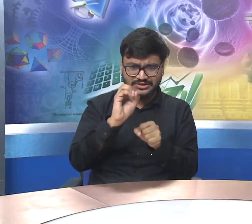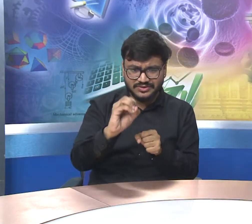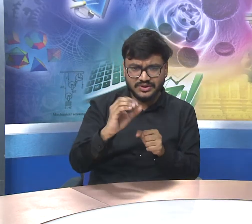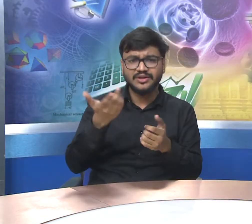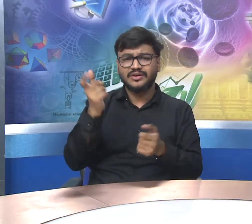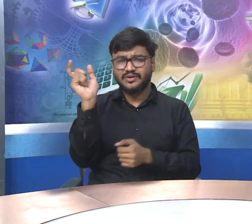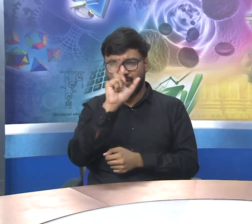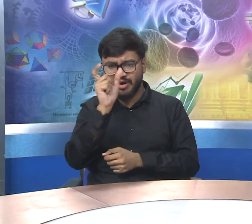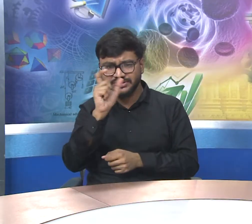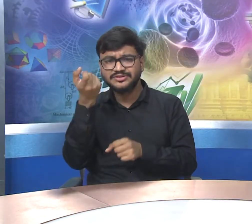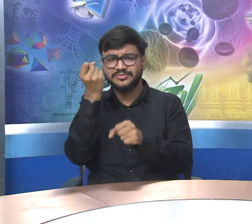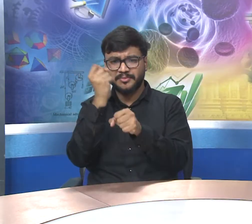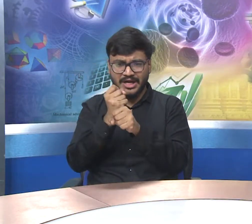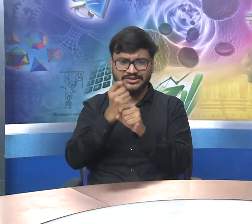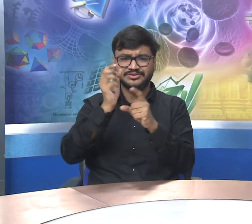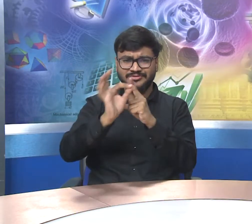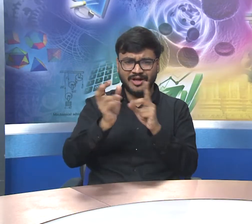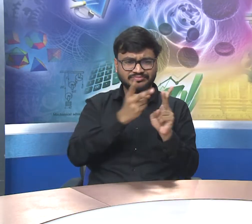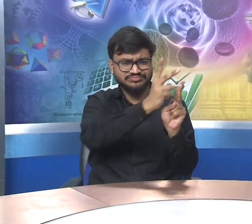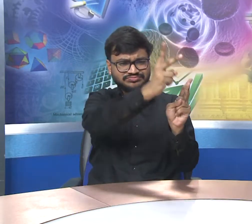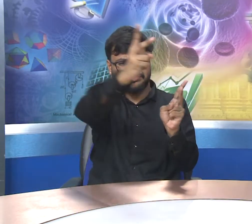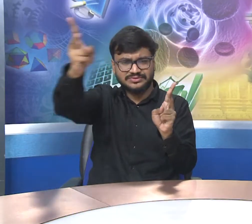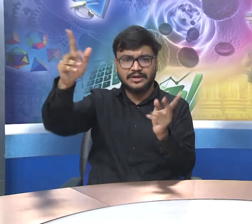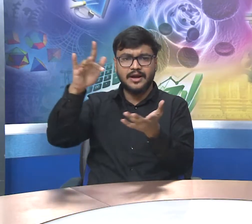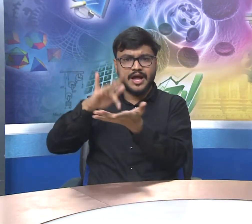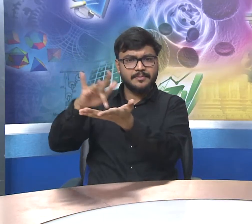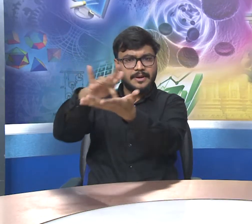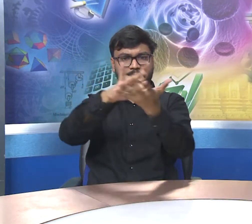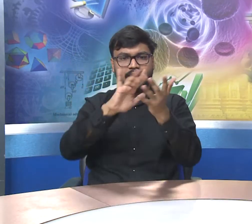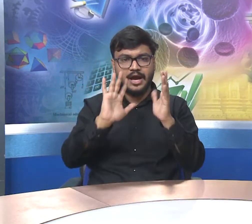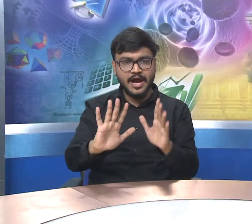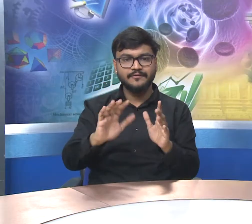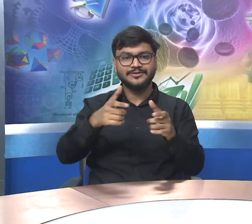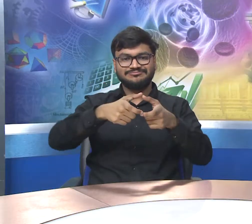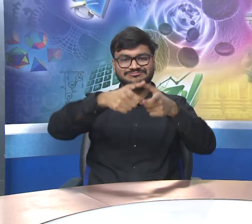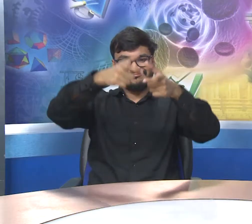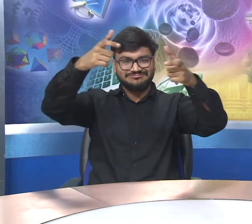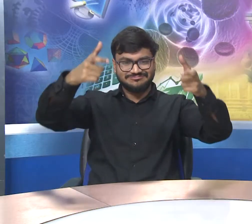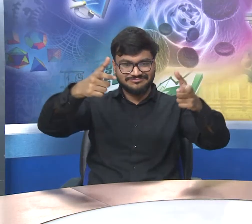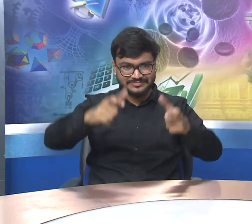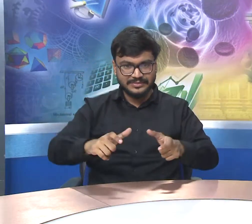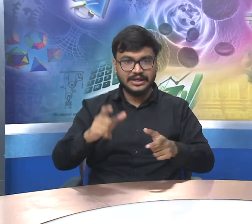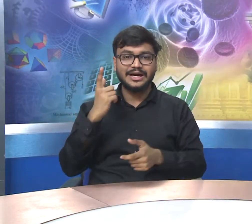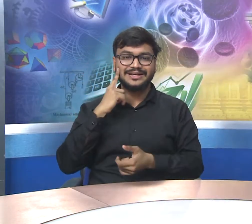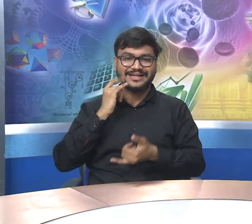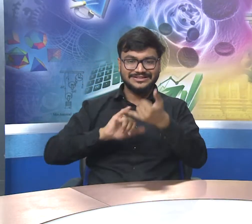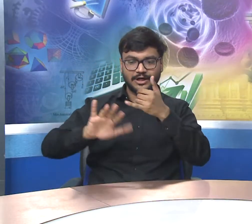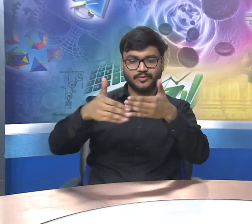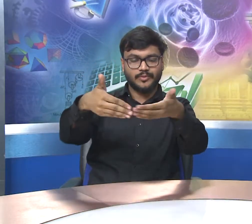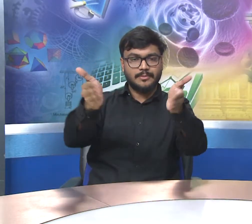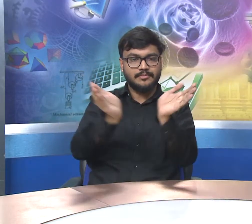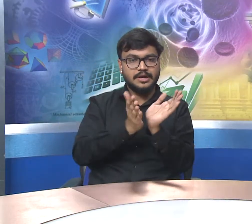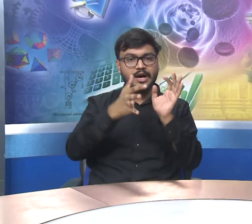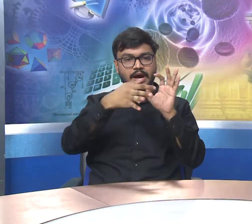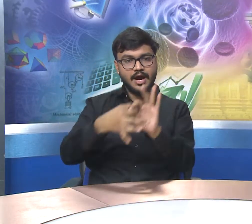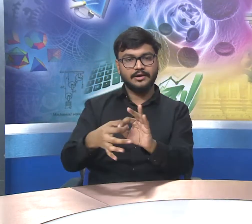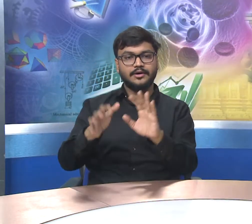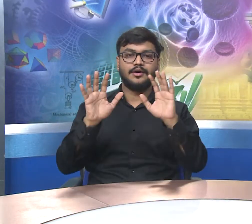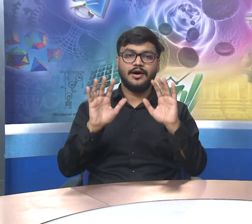in this group. Next, people at NGOs, colleges and other institutes linked with